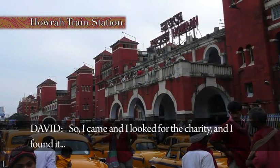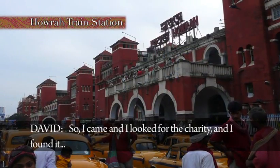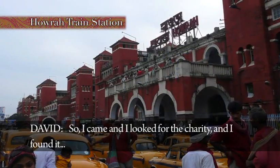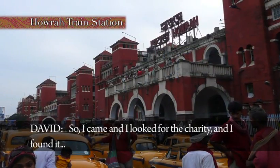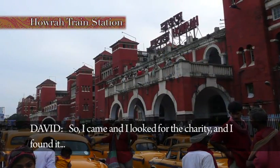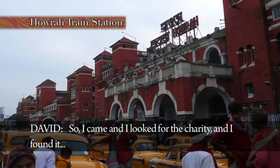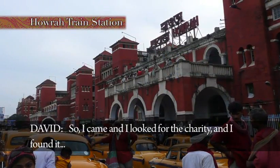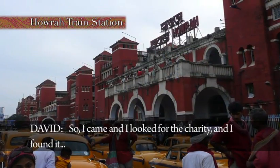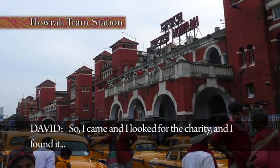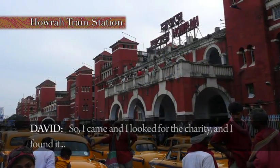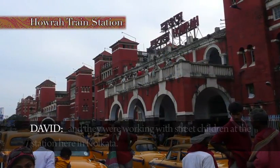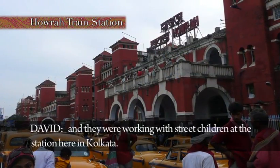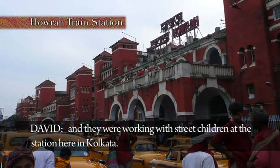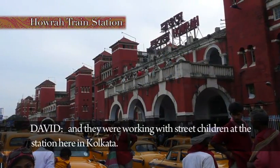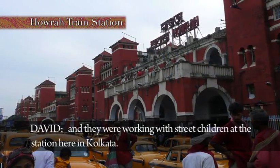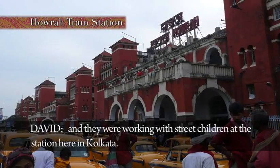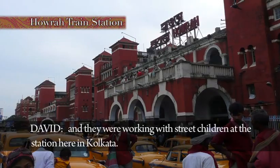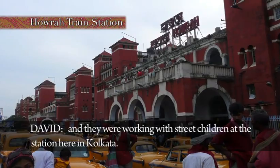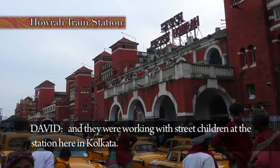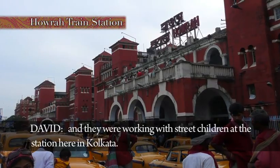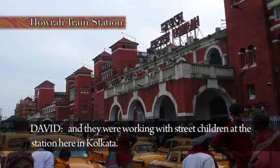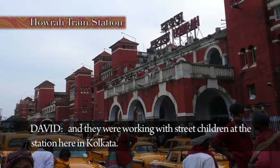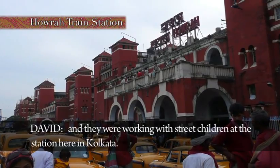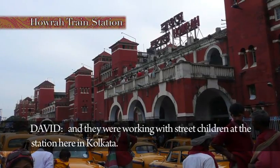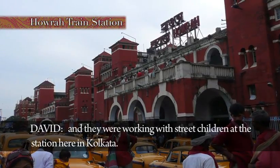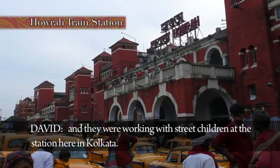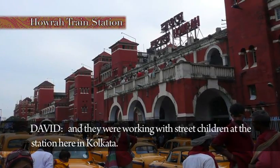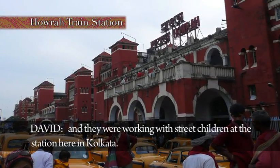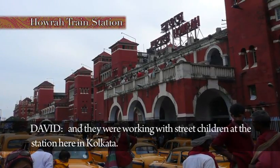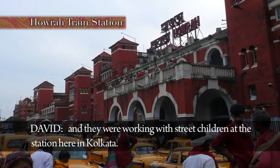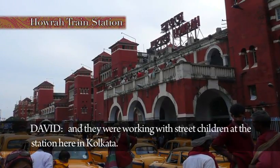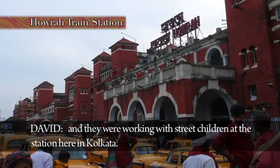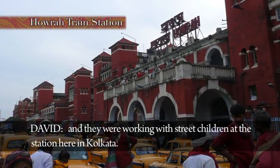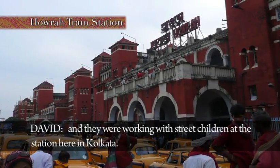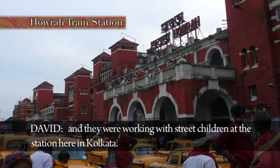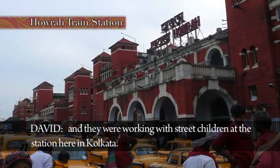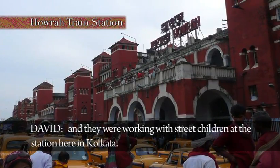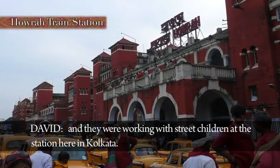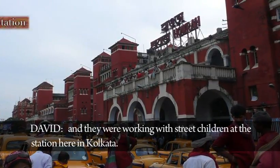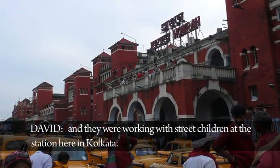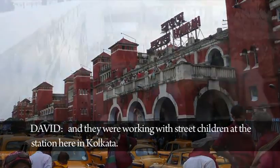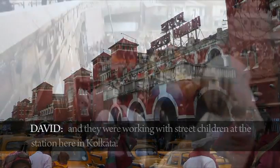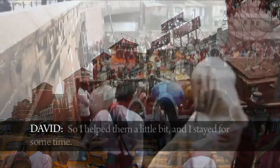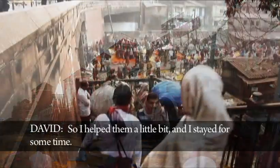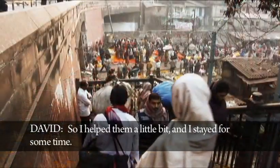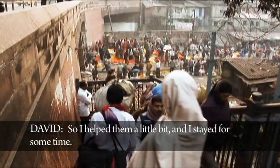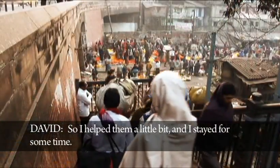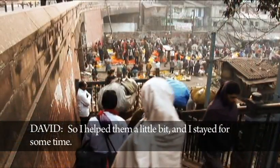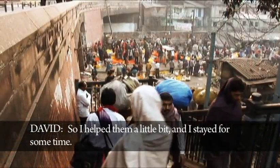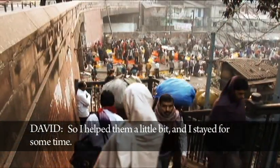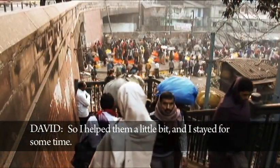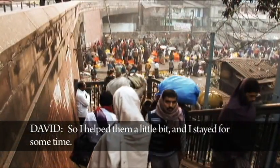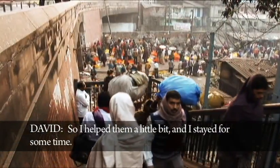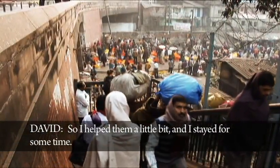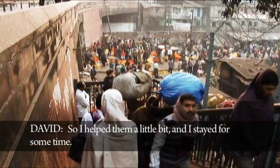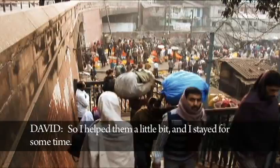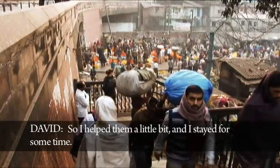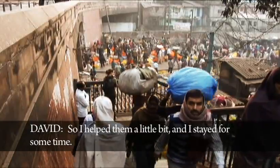and I found it, and they were working with street children on a station here in Kolkata. So I helped them a little bit and I stayed for